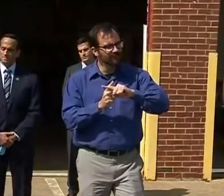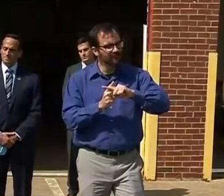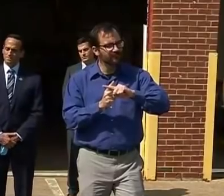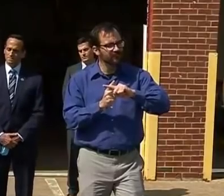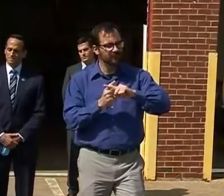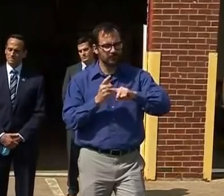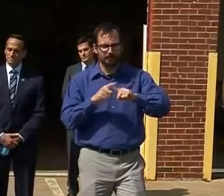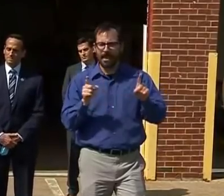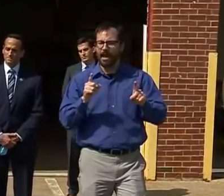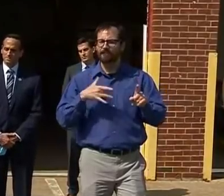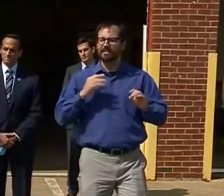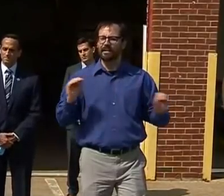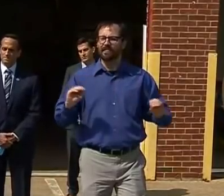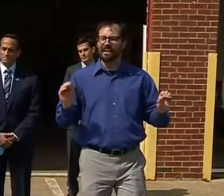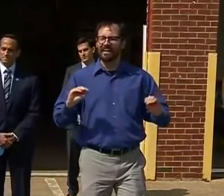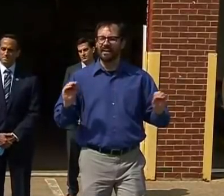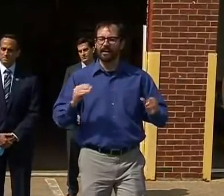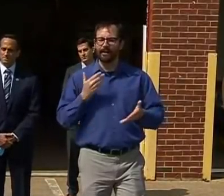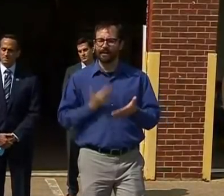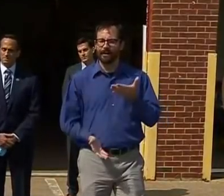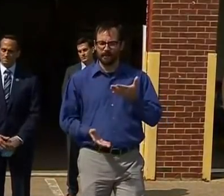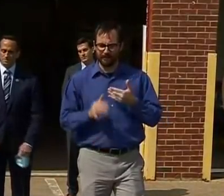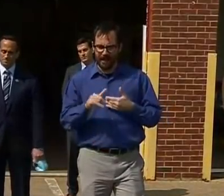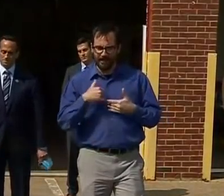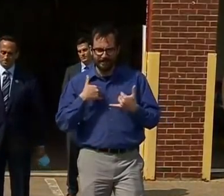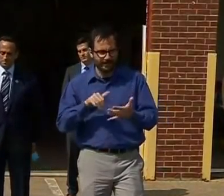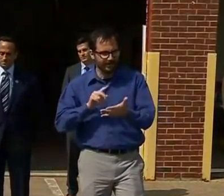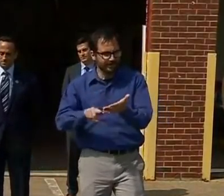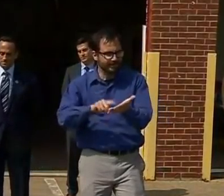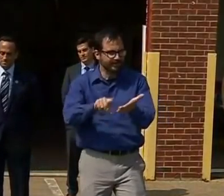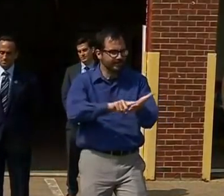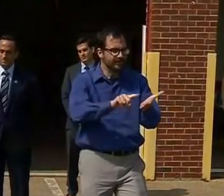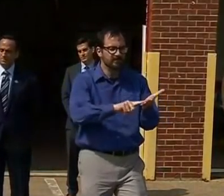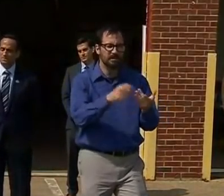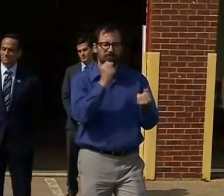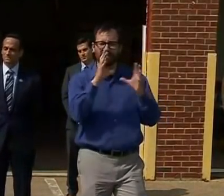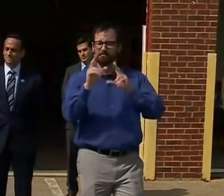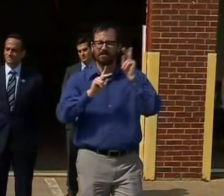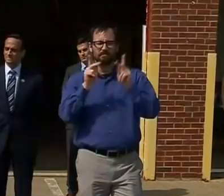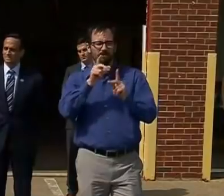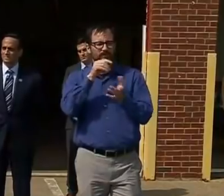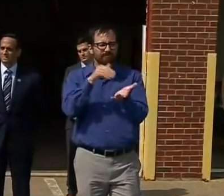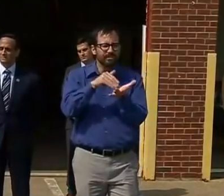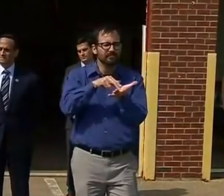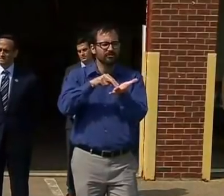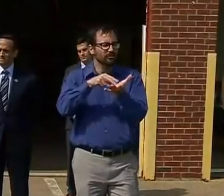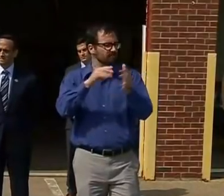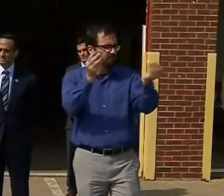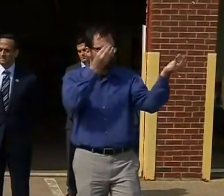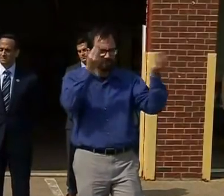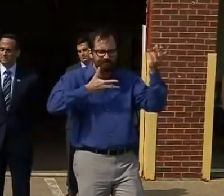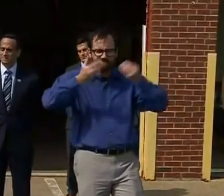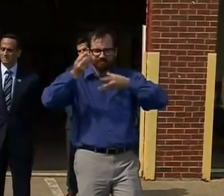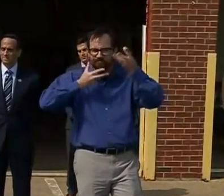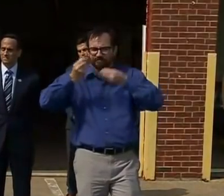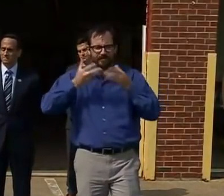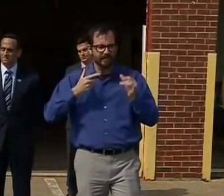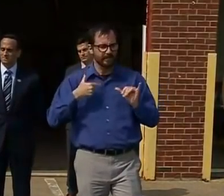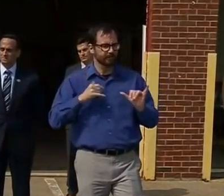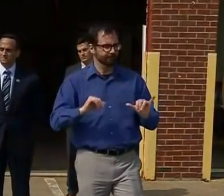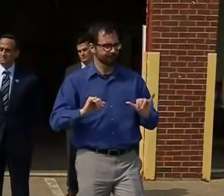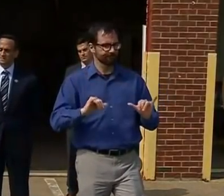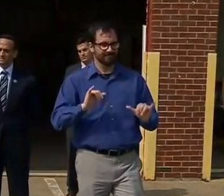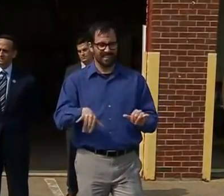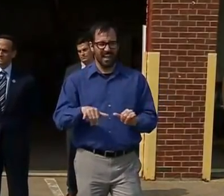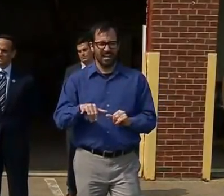question at this point, based on what a lot of the experts are saying, they think it's a much bigger number than was originally anticipated. So part of the